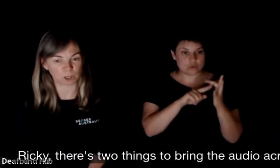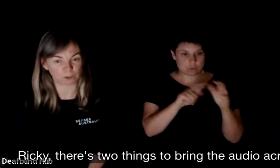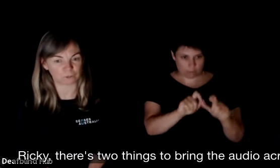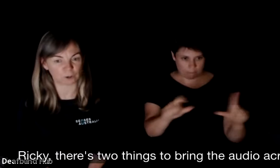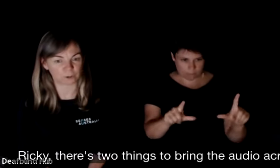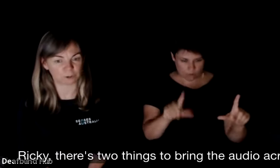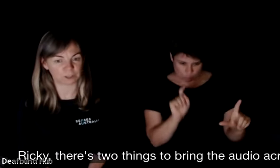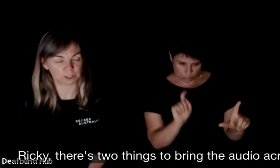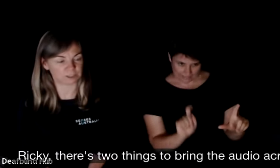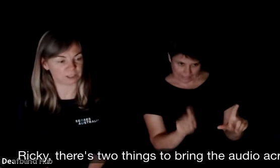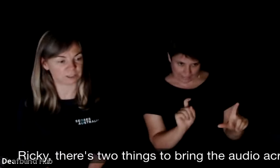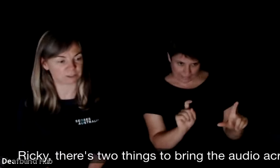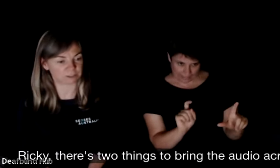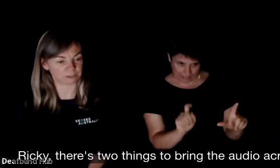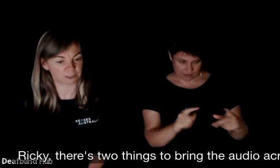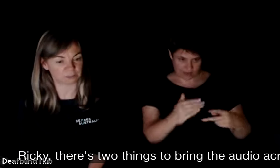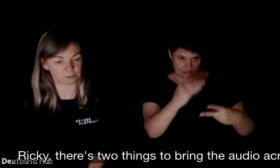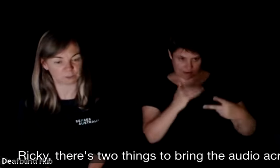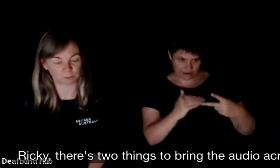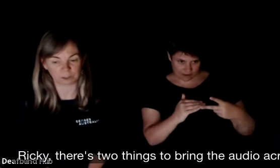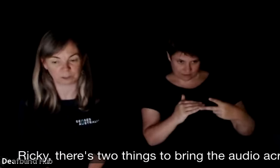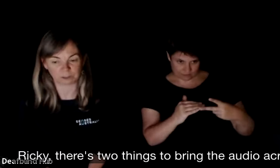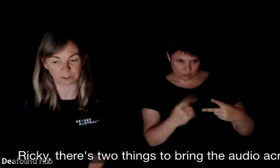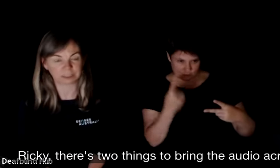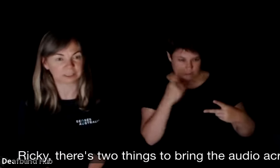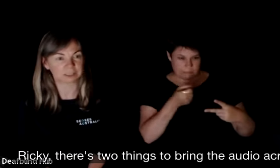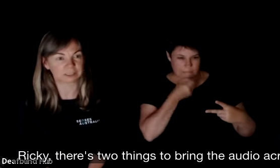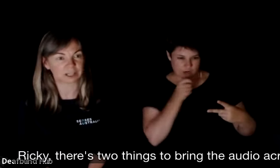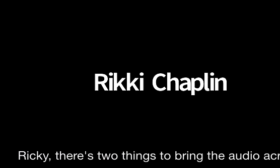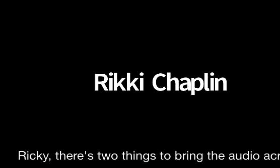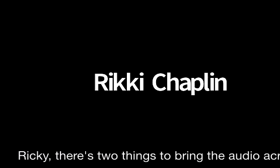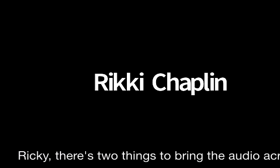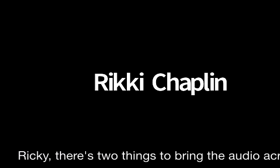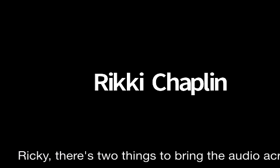a microphone that you need to click on as well.